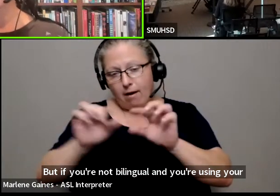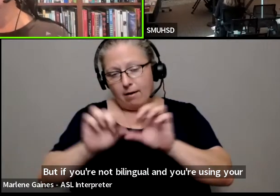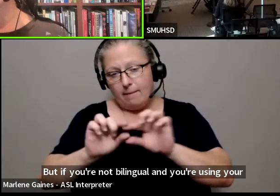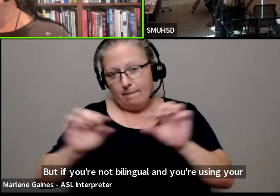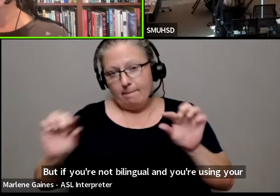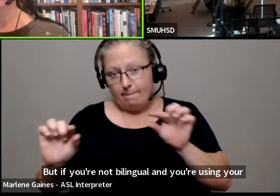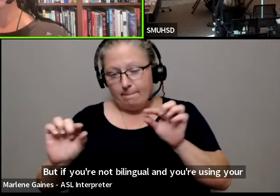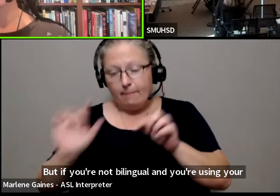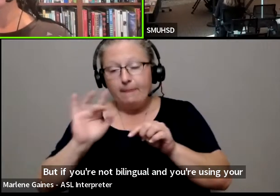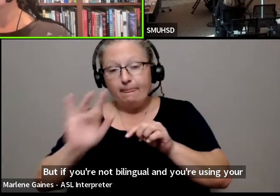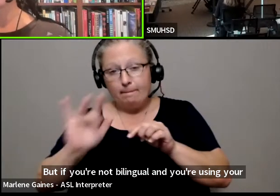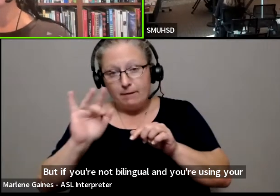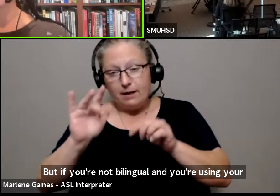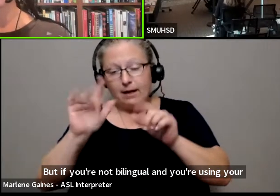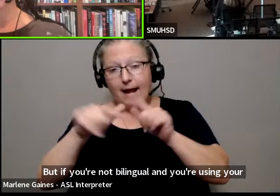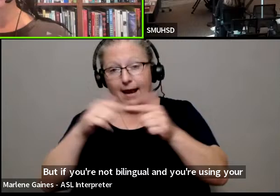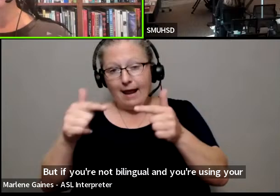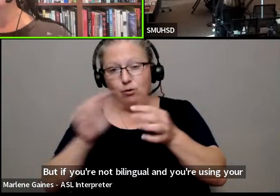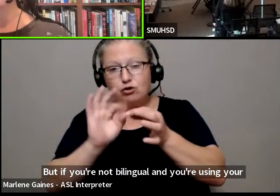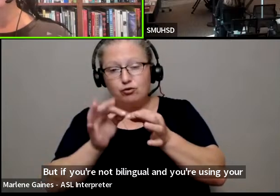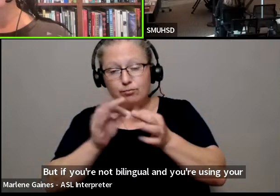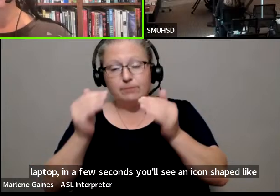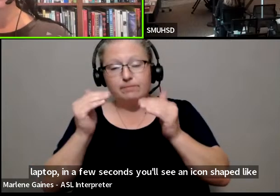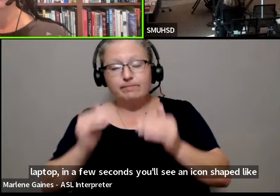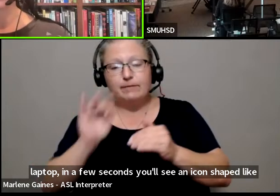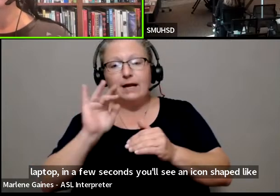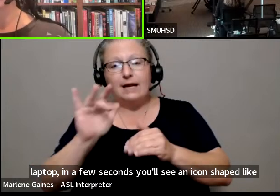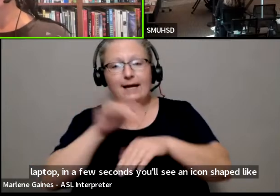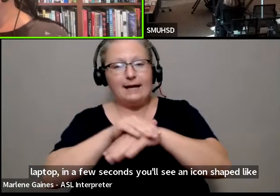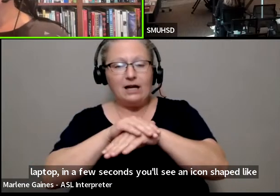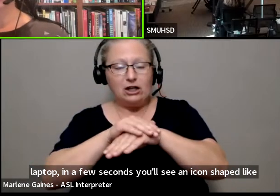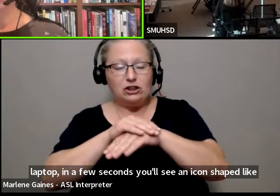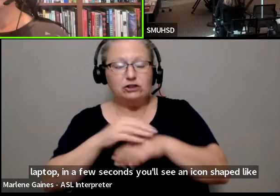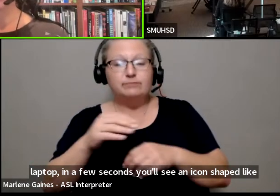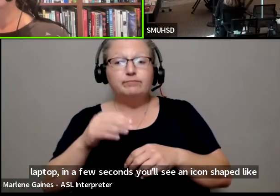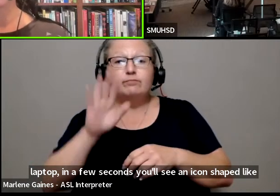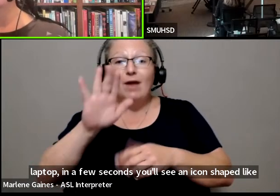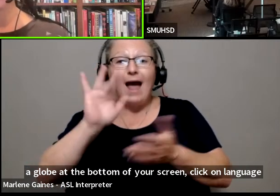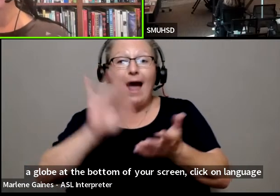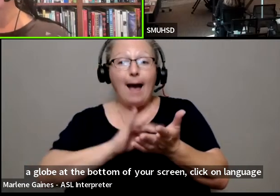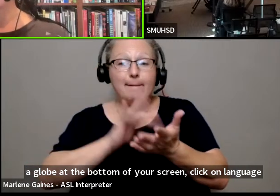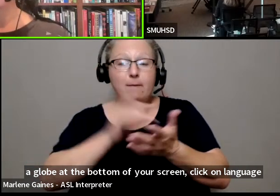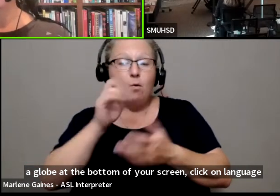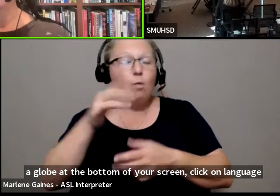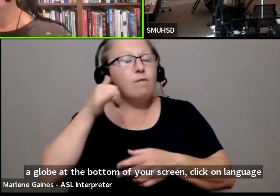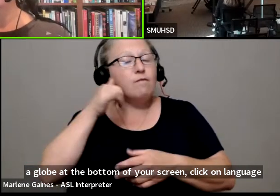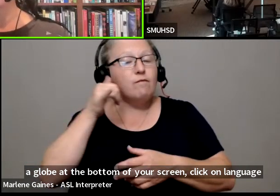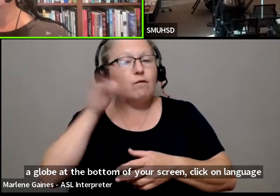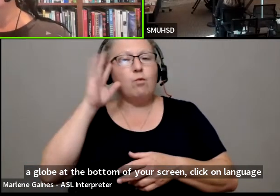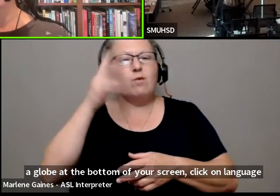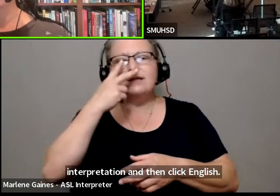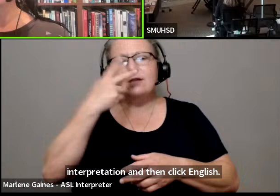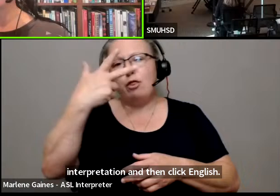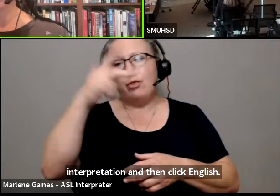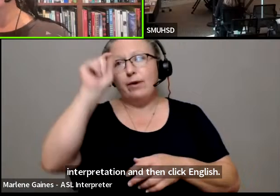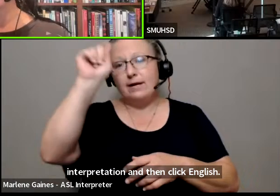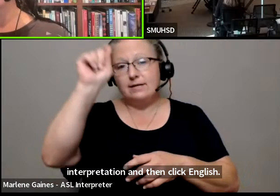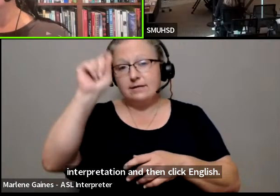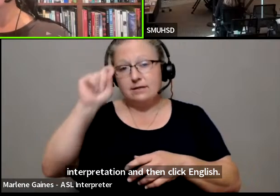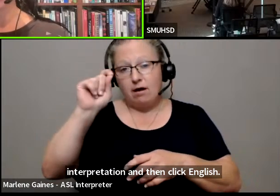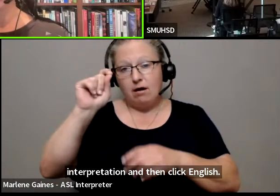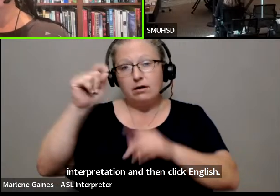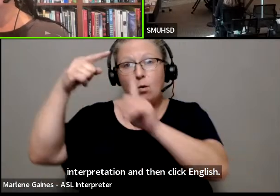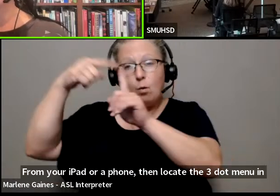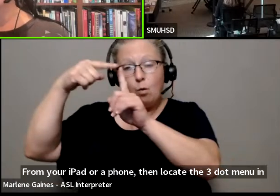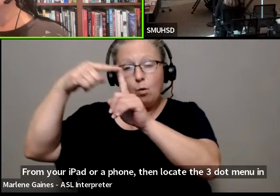of your screen. Click on Language Interpretation and then click English. From your iPad or a phone, then locate the three-dot menu in